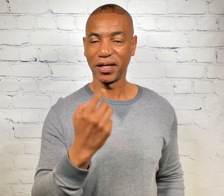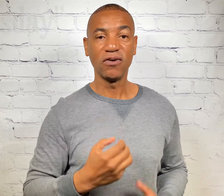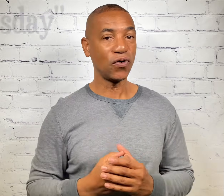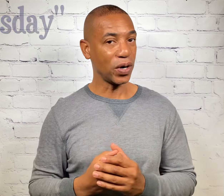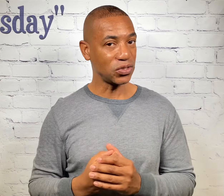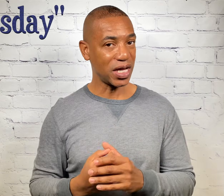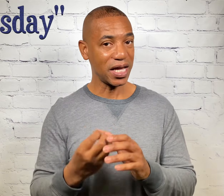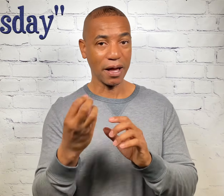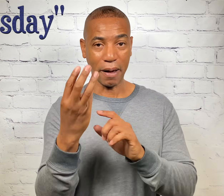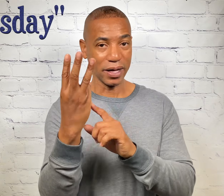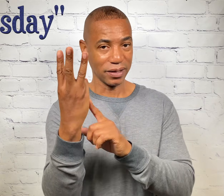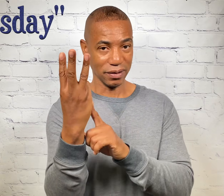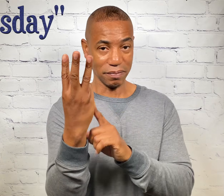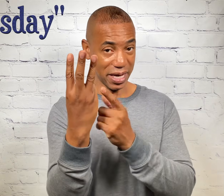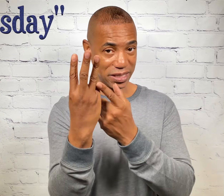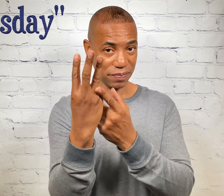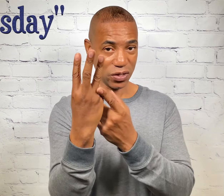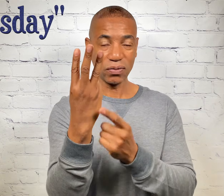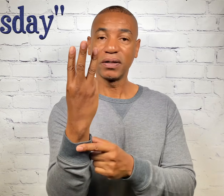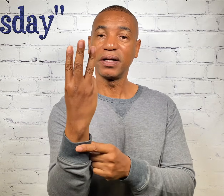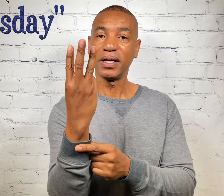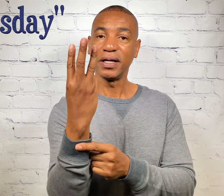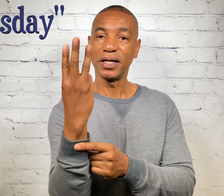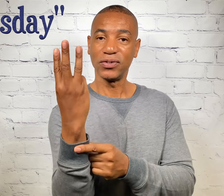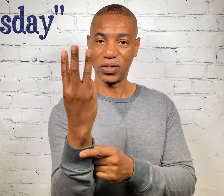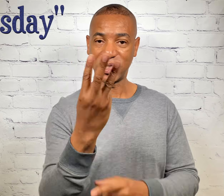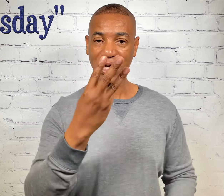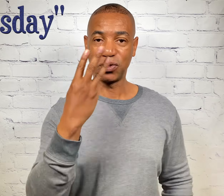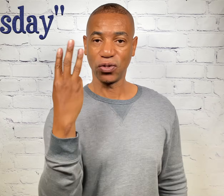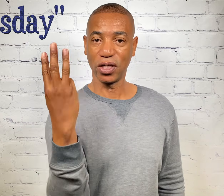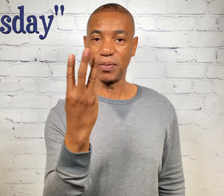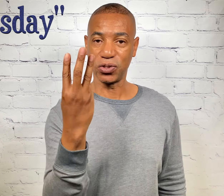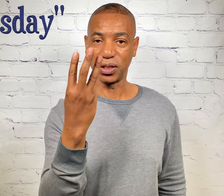For Wednesday, make a W, do that same circular motion.